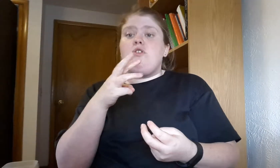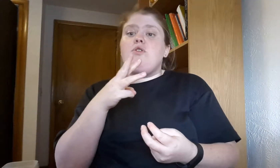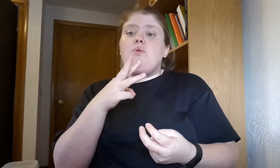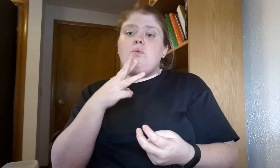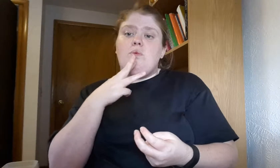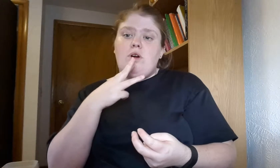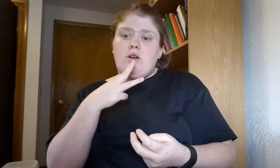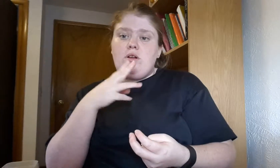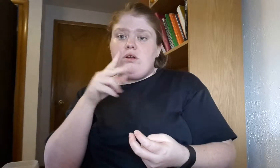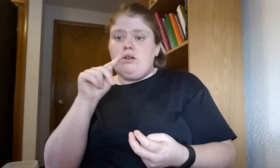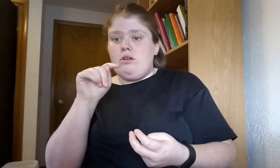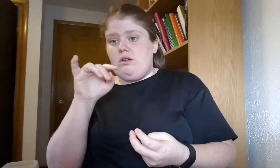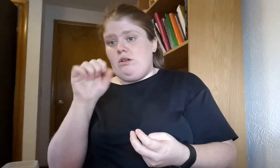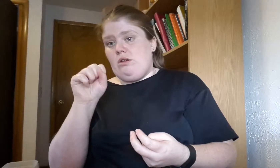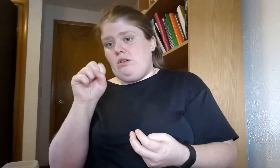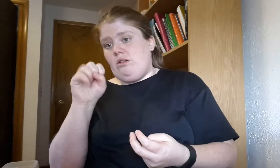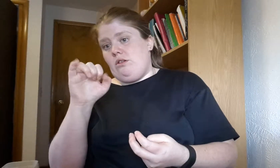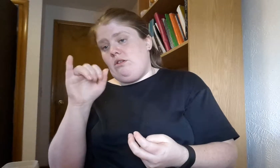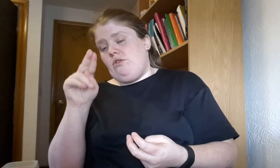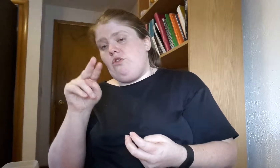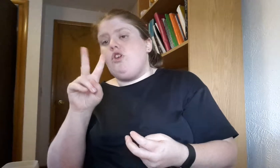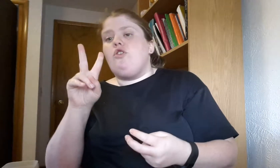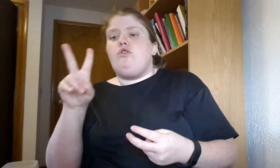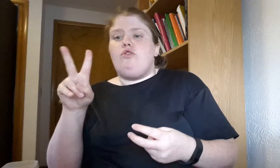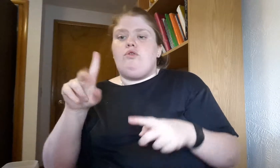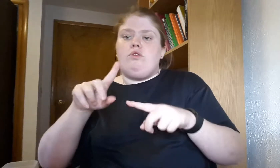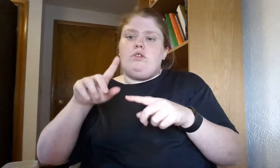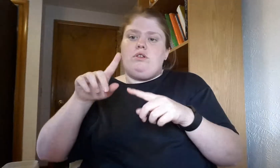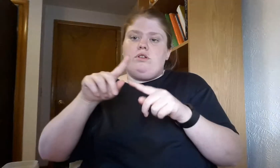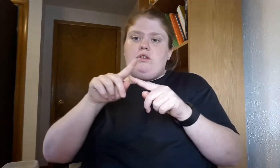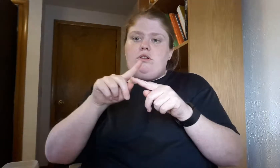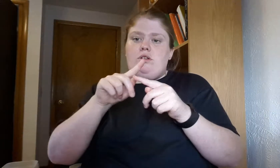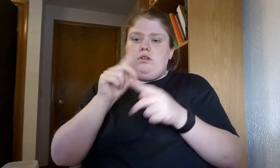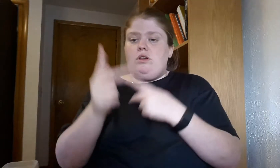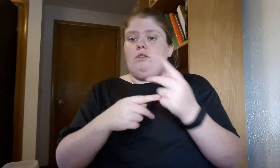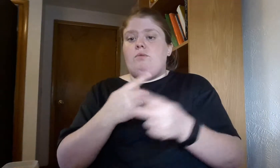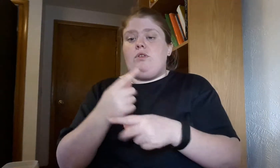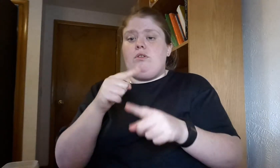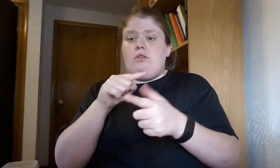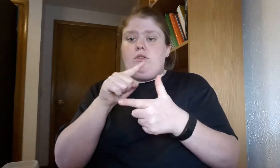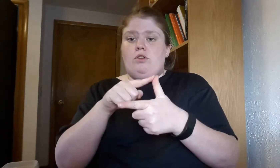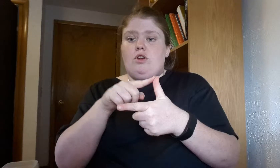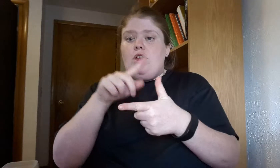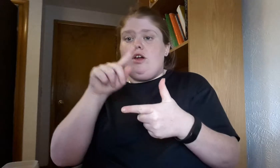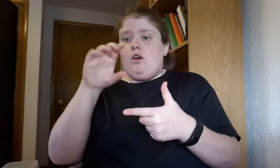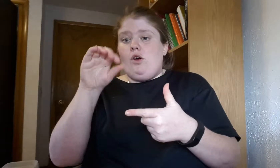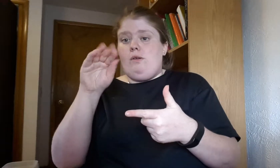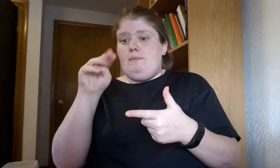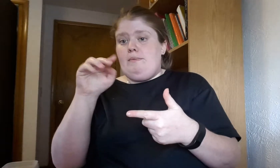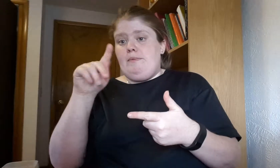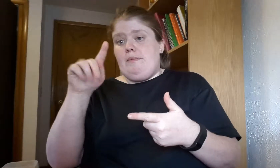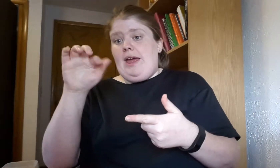There are two types of bone, compact and cancellate. A